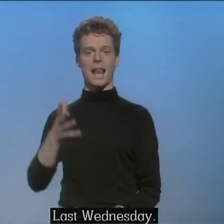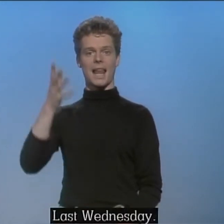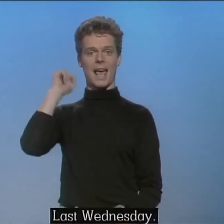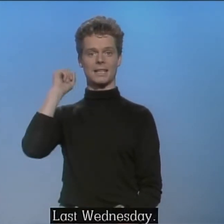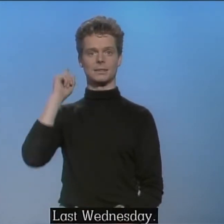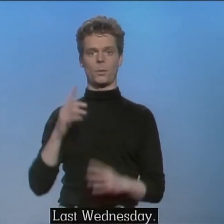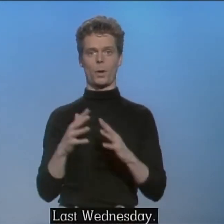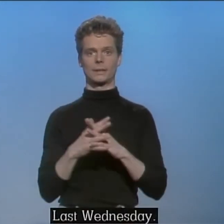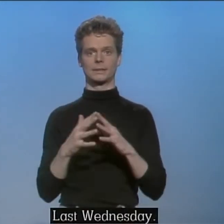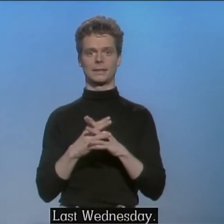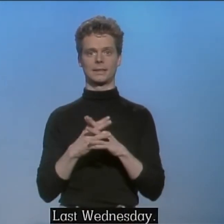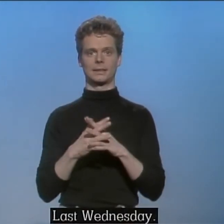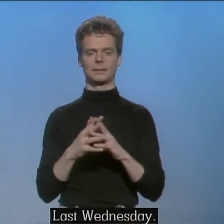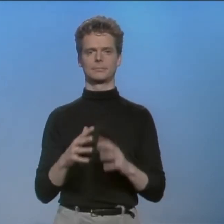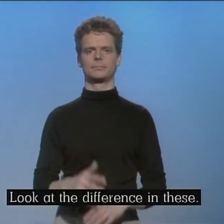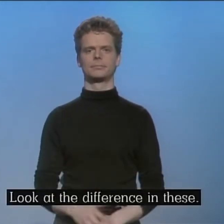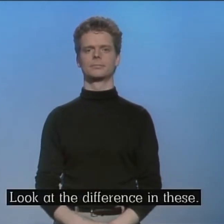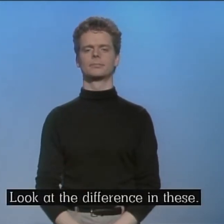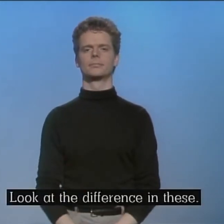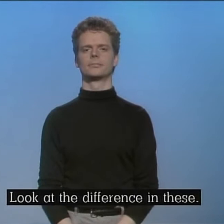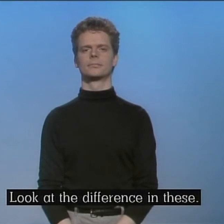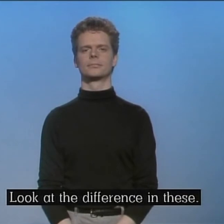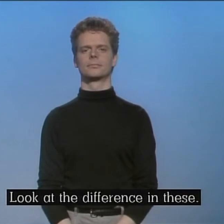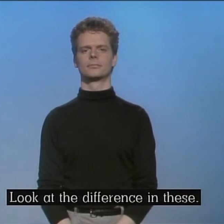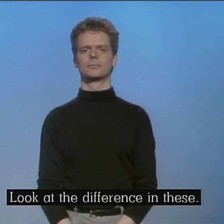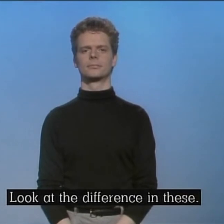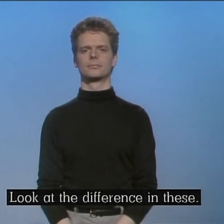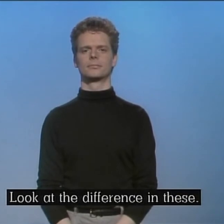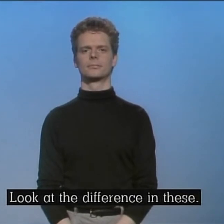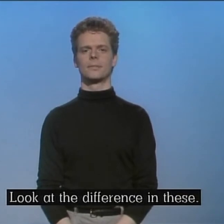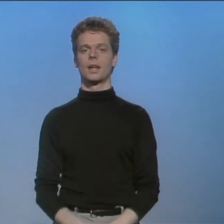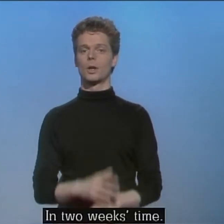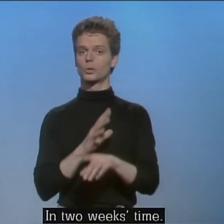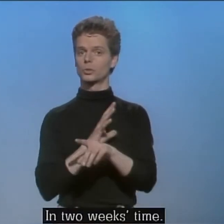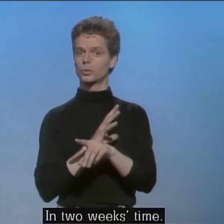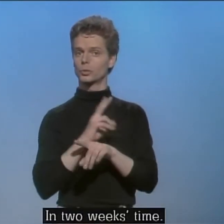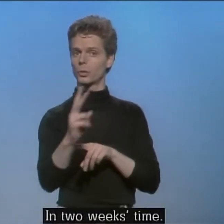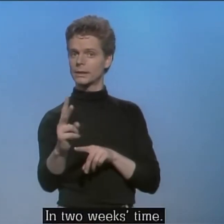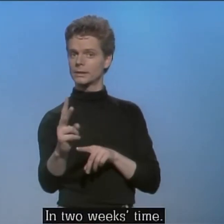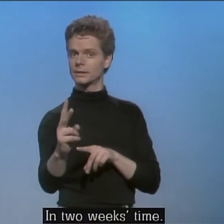Last Wednesday. Look at the difference in these signs. In 2 weeks' time.